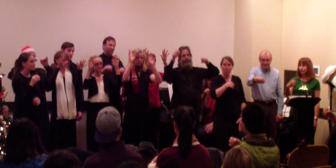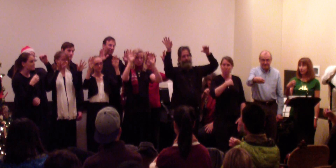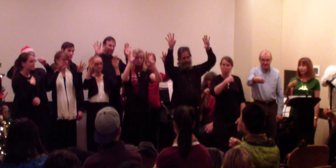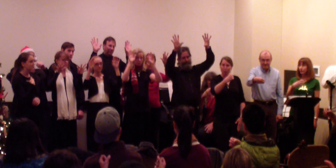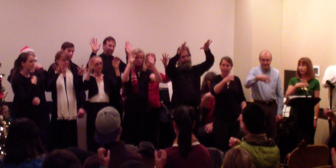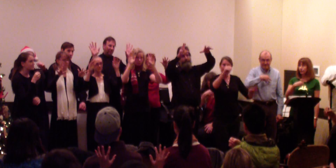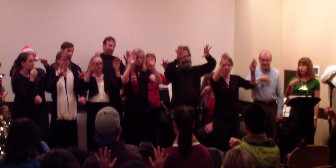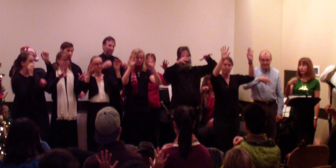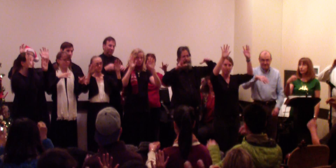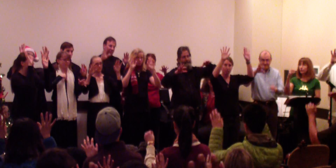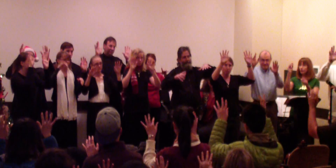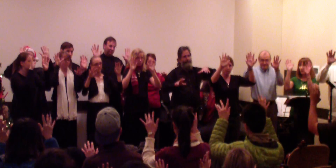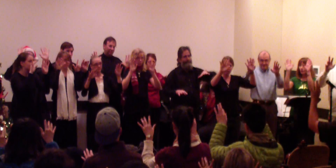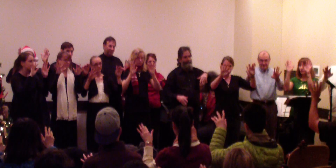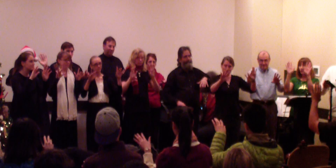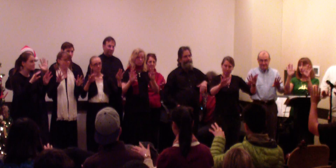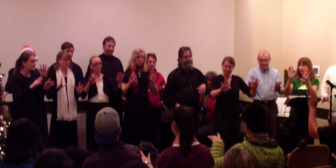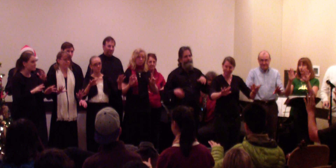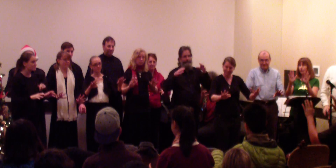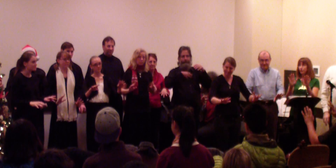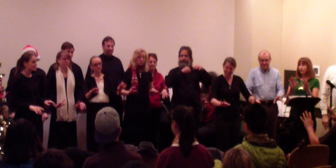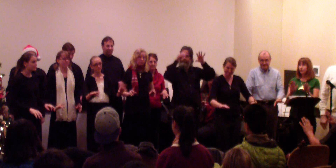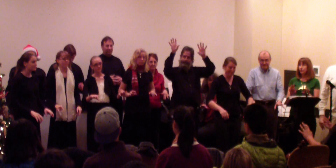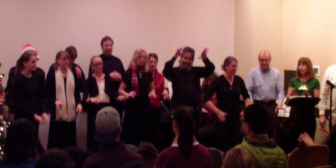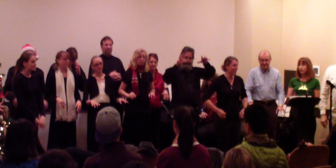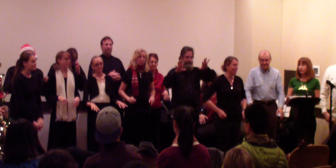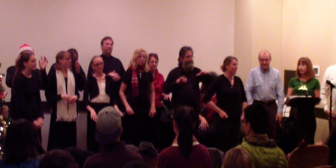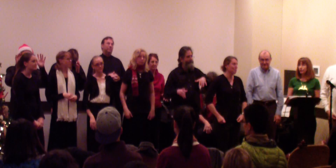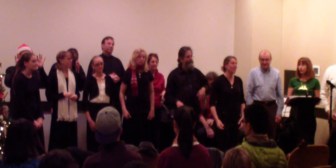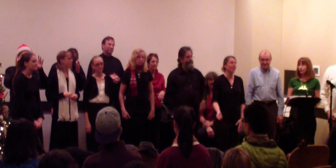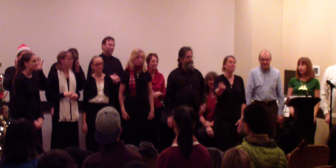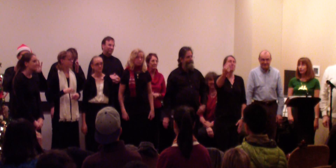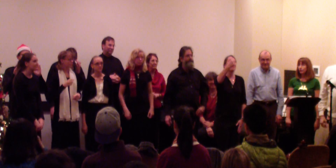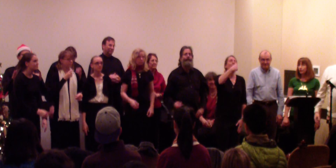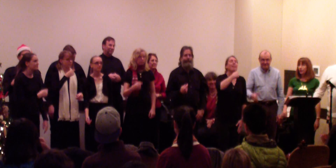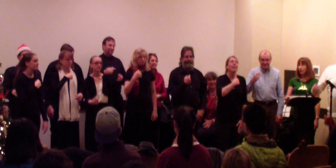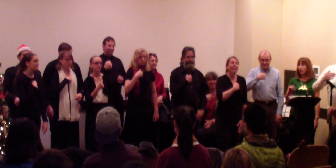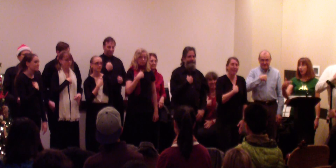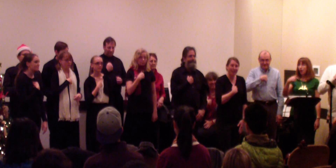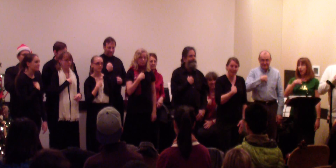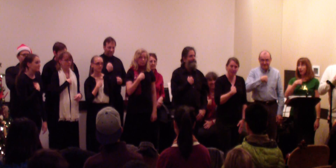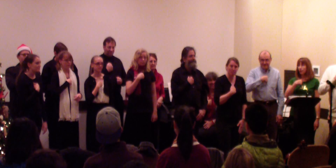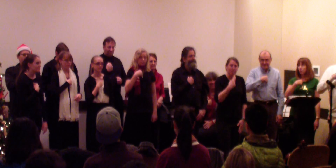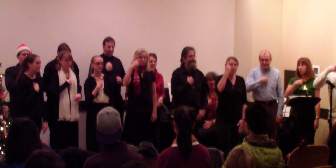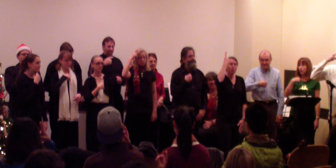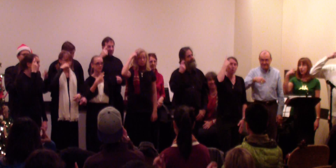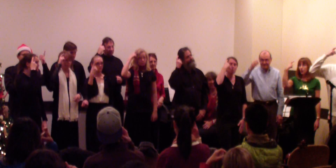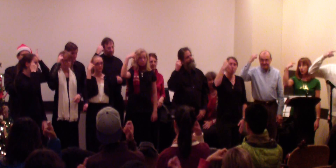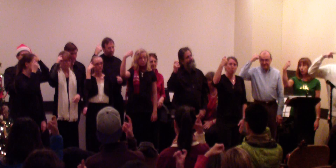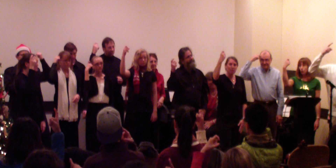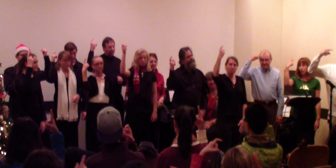it's white rain. So let's start from the beginning. I'm